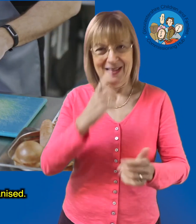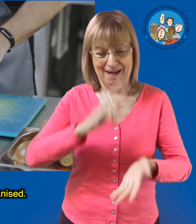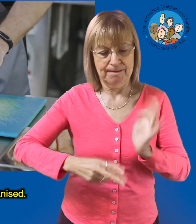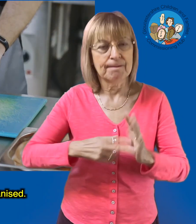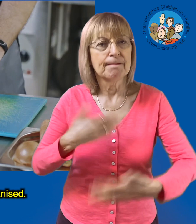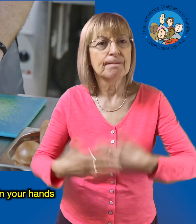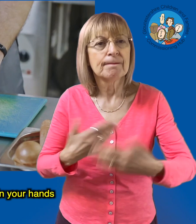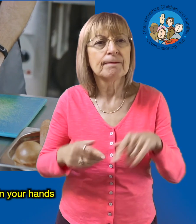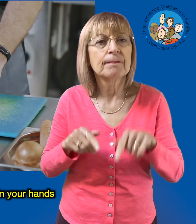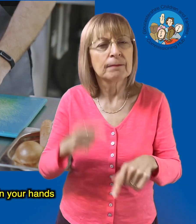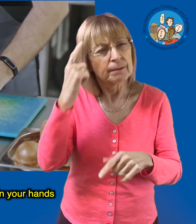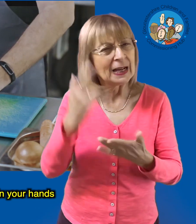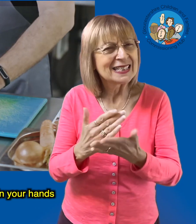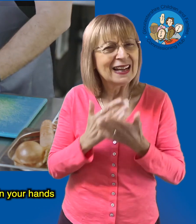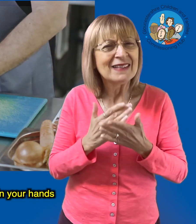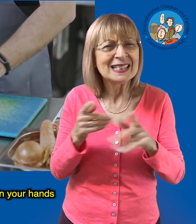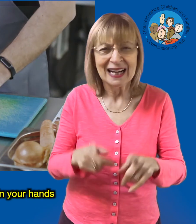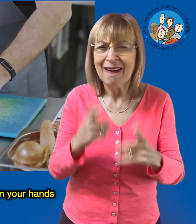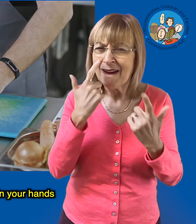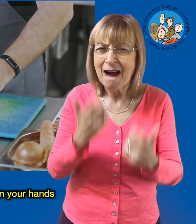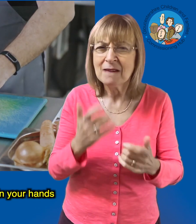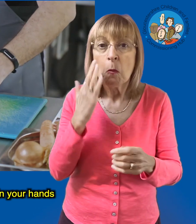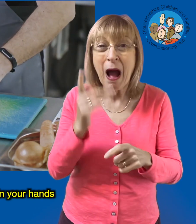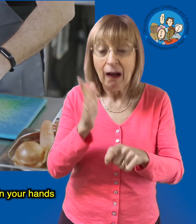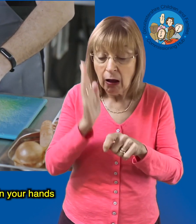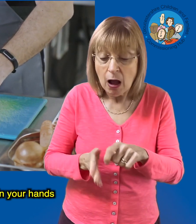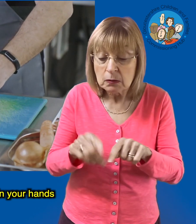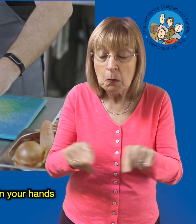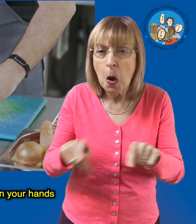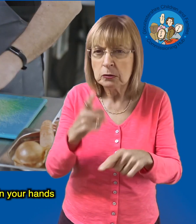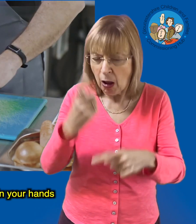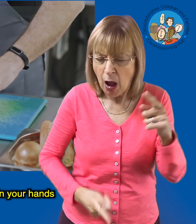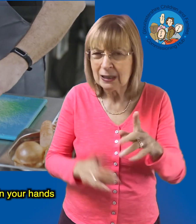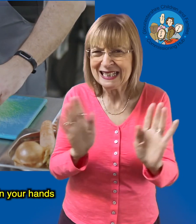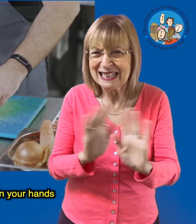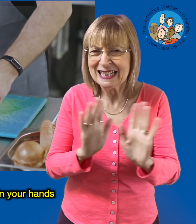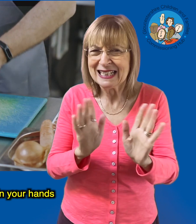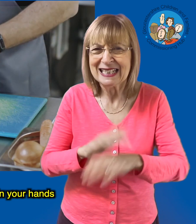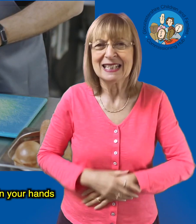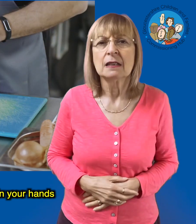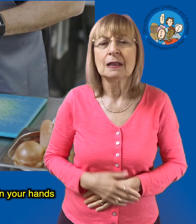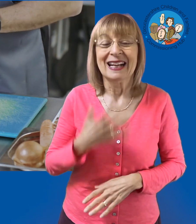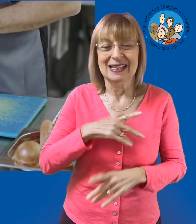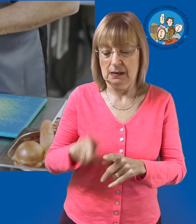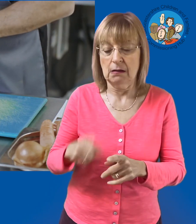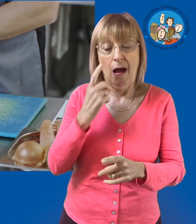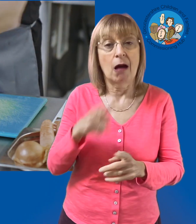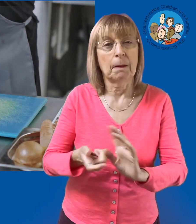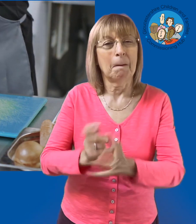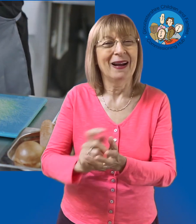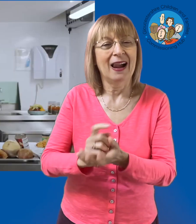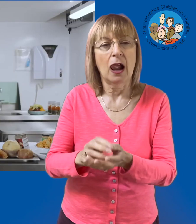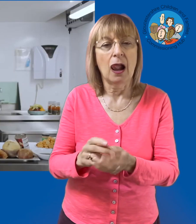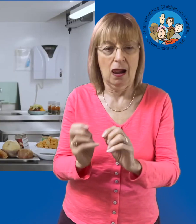and organised. So thinking of safety, always never cut in your hands, always cut down to the board. I'm just going to peel